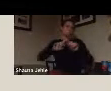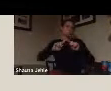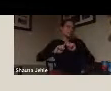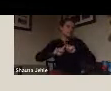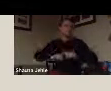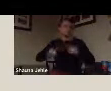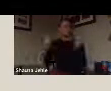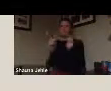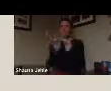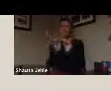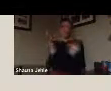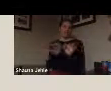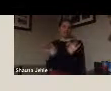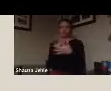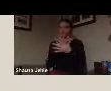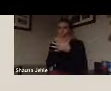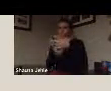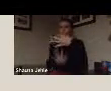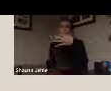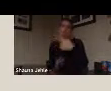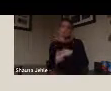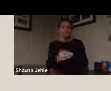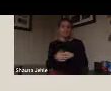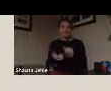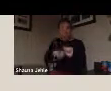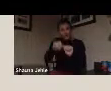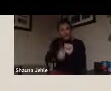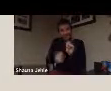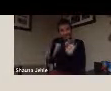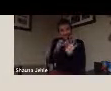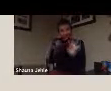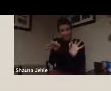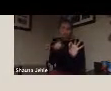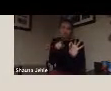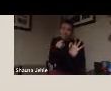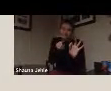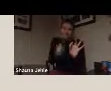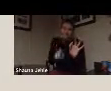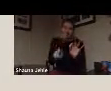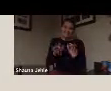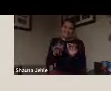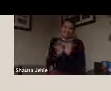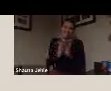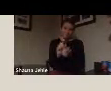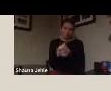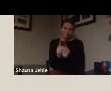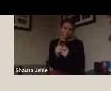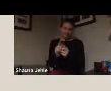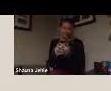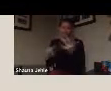And so each one needs a Bible.